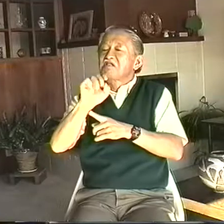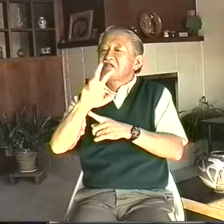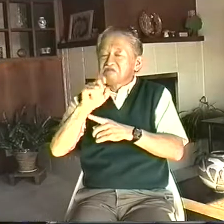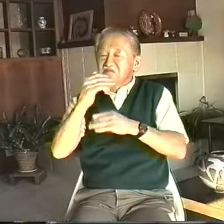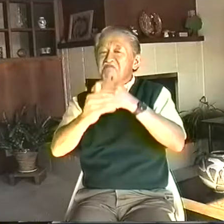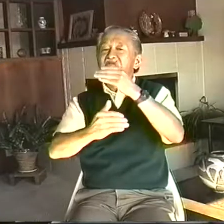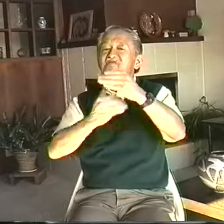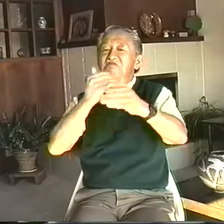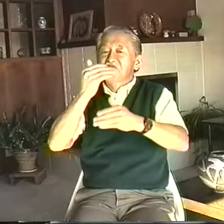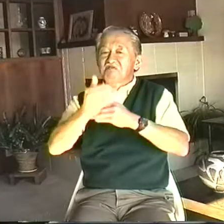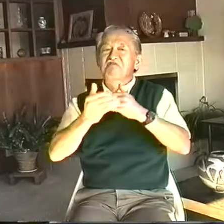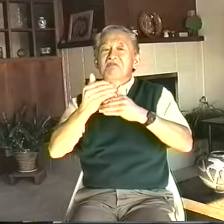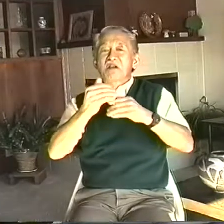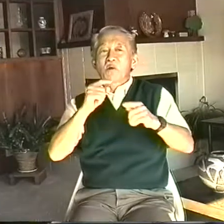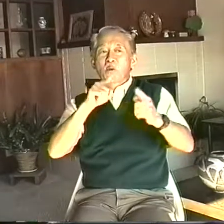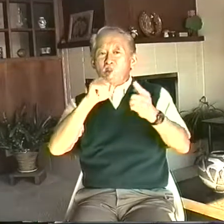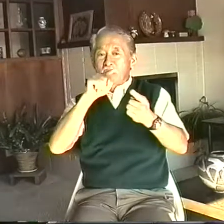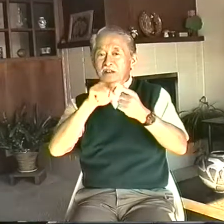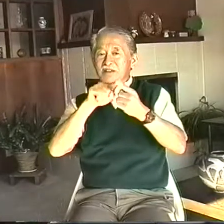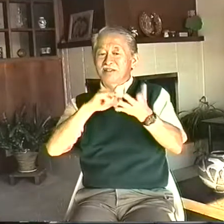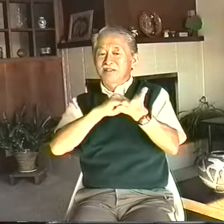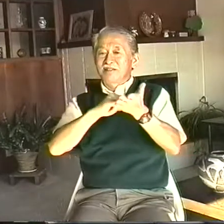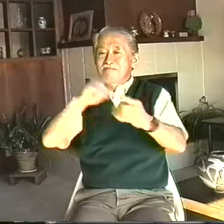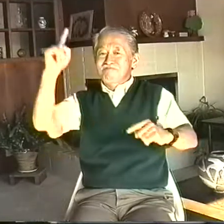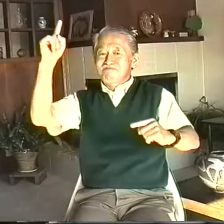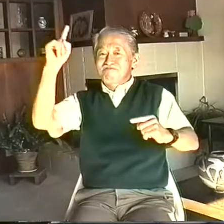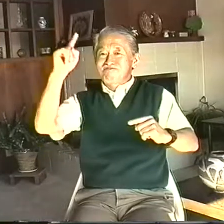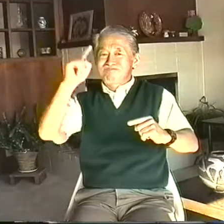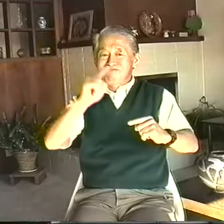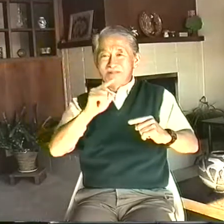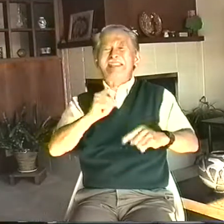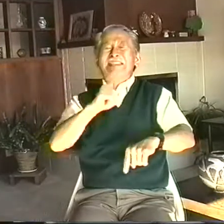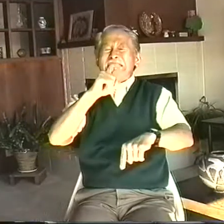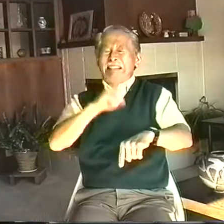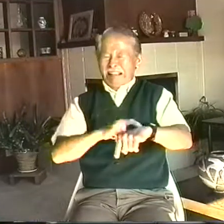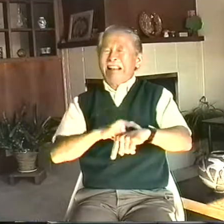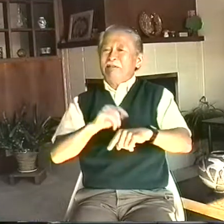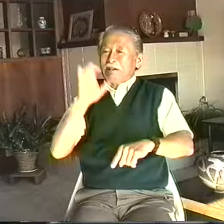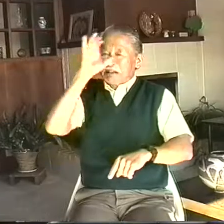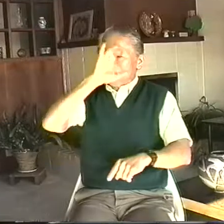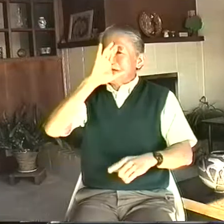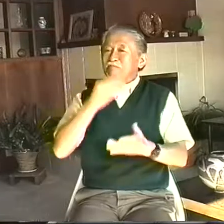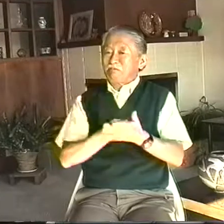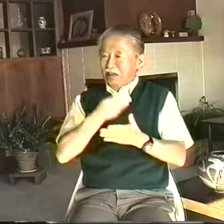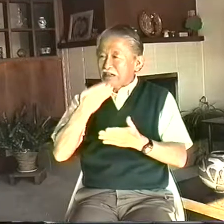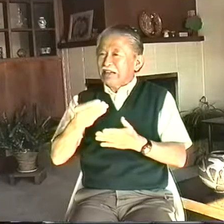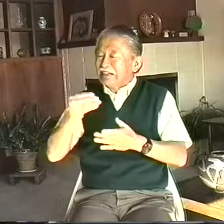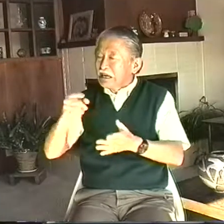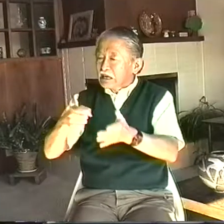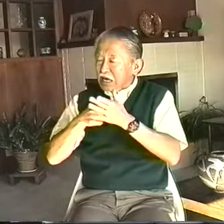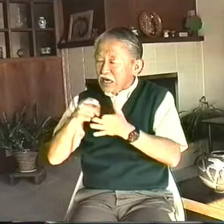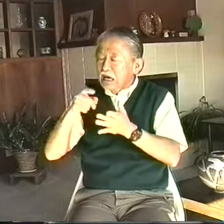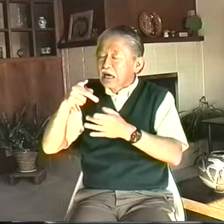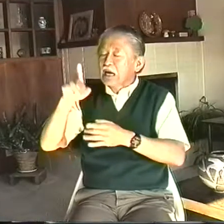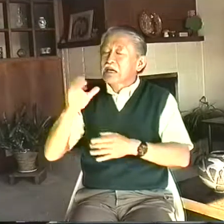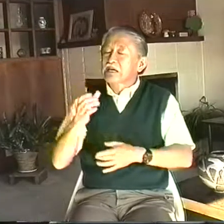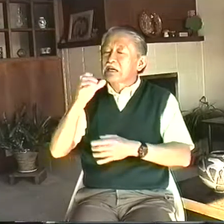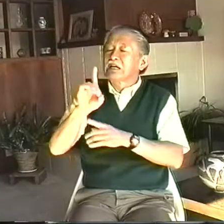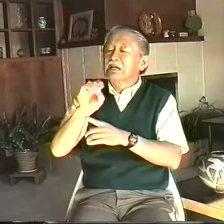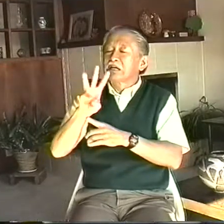After I got married and started earning some money, I started investing in some stocks. When the interest rates started to decline, that was